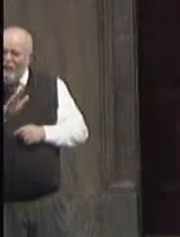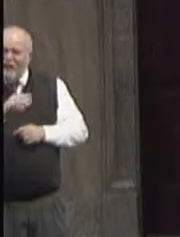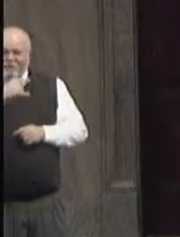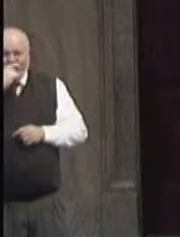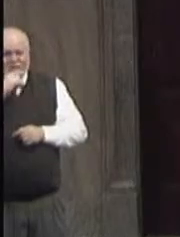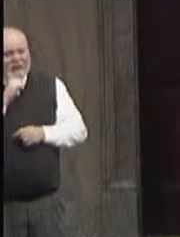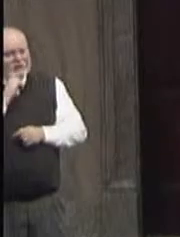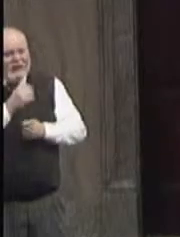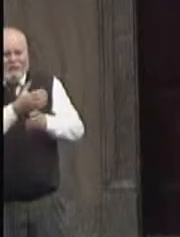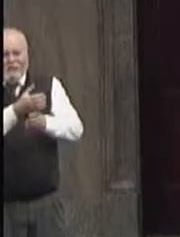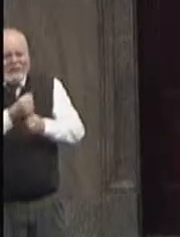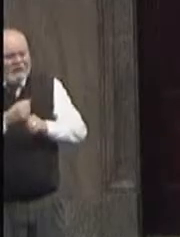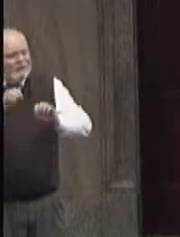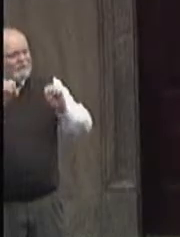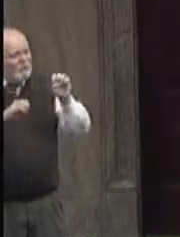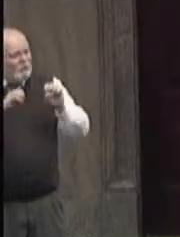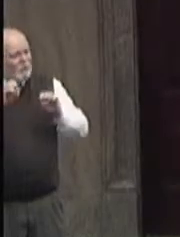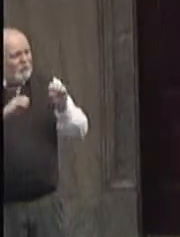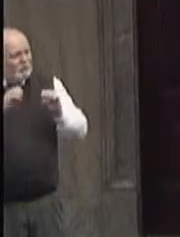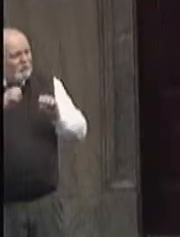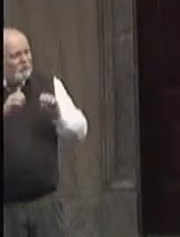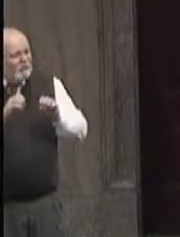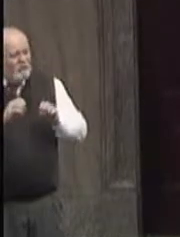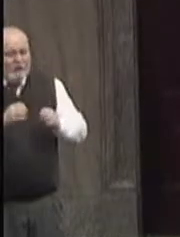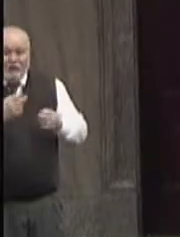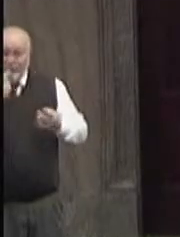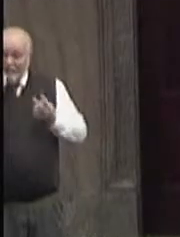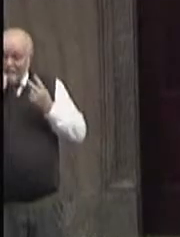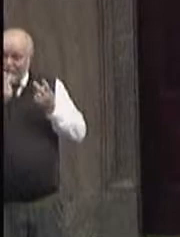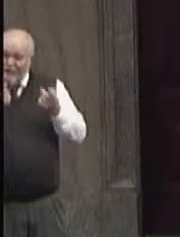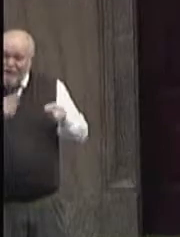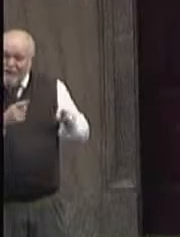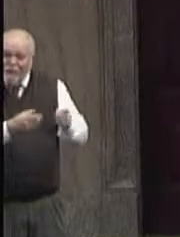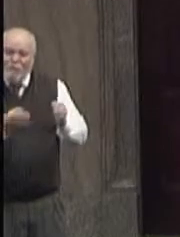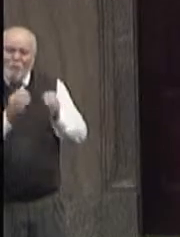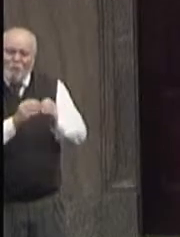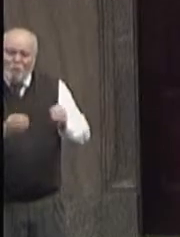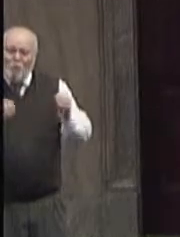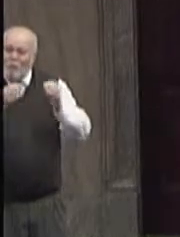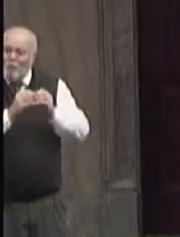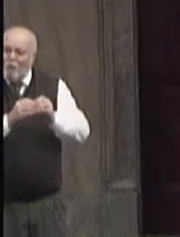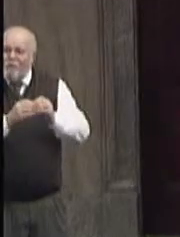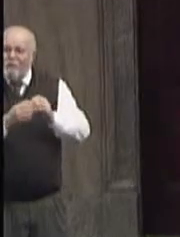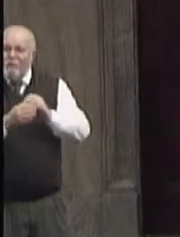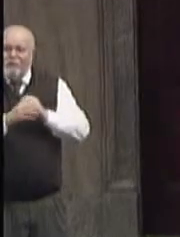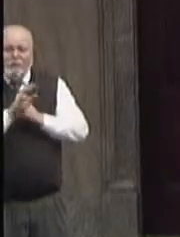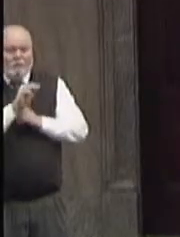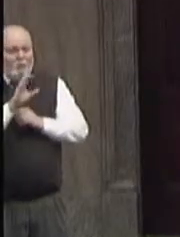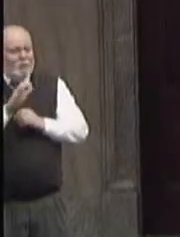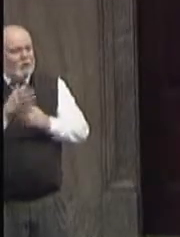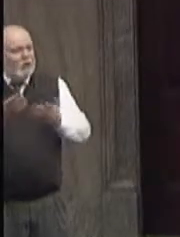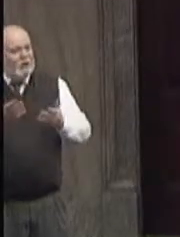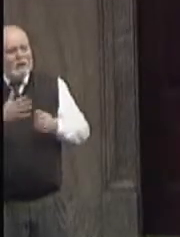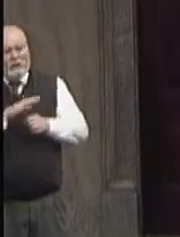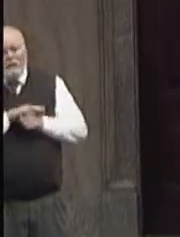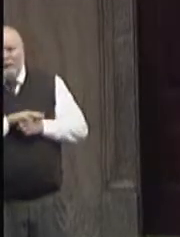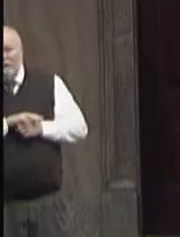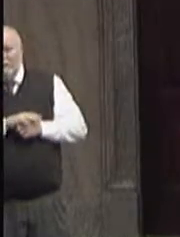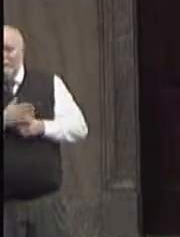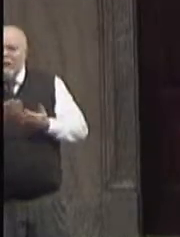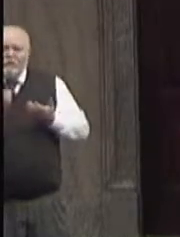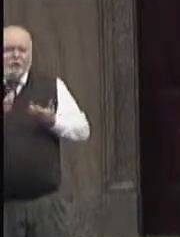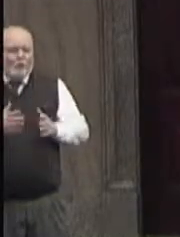getting in for an evaluation. And we're seeing this more and more because the county is stressed and they don't want to take in